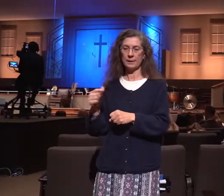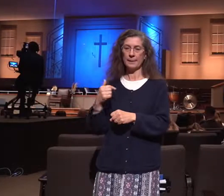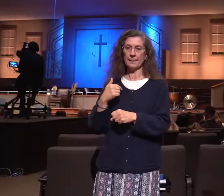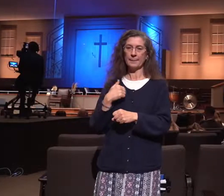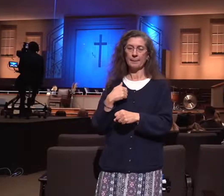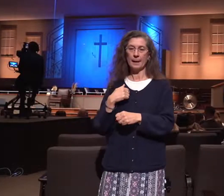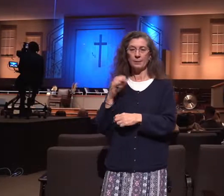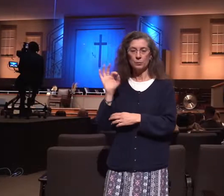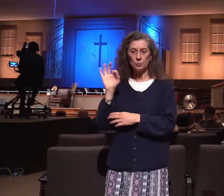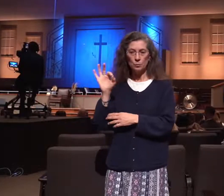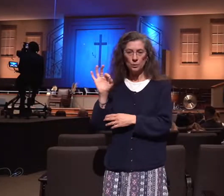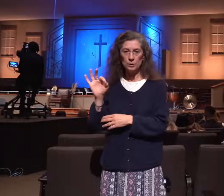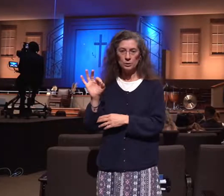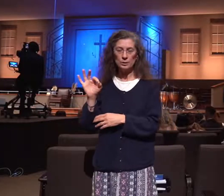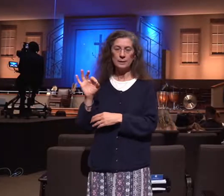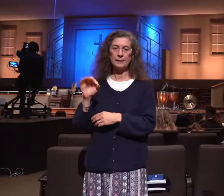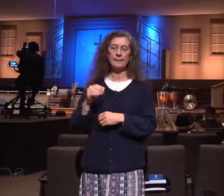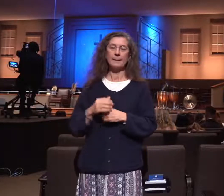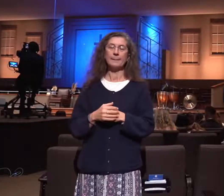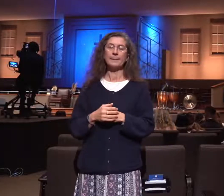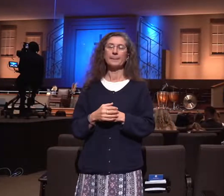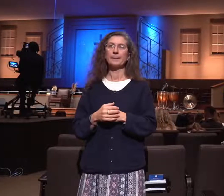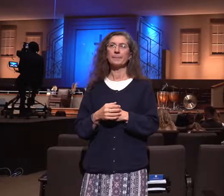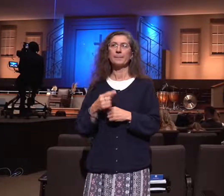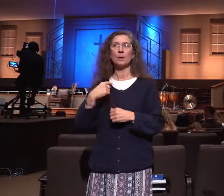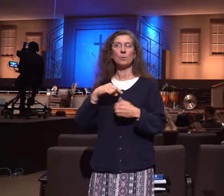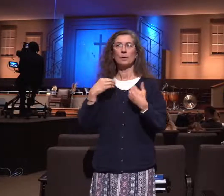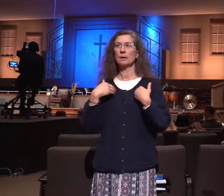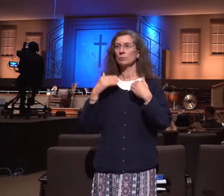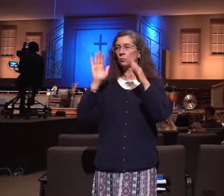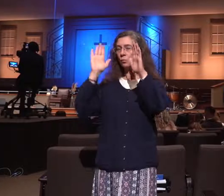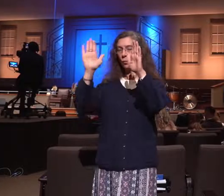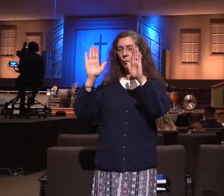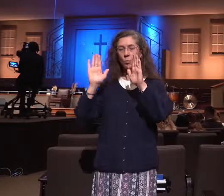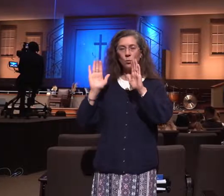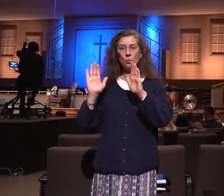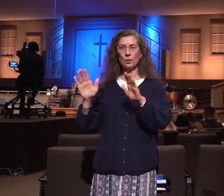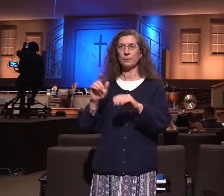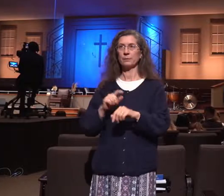boulevard. And we had a wonderful time then.